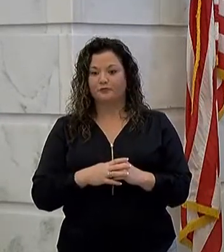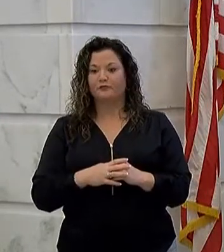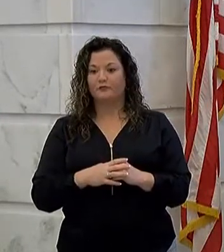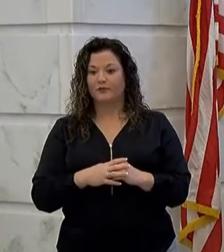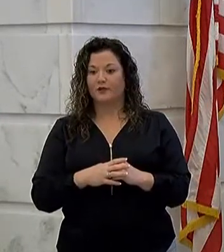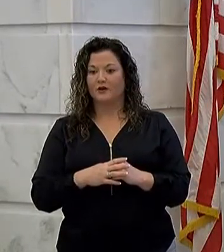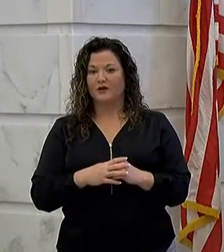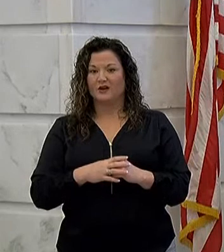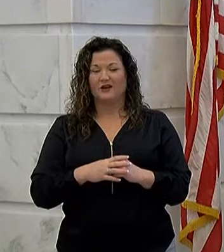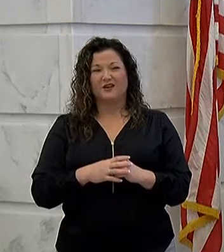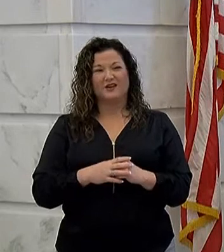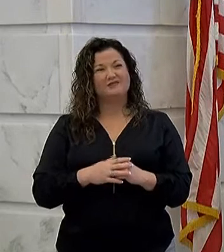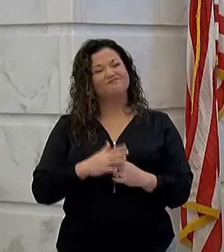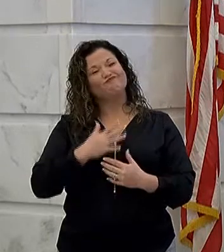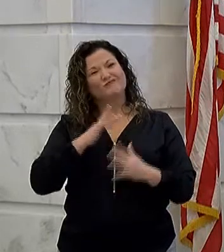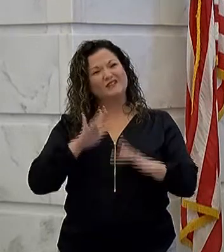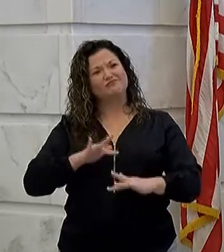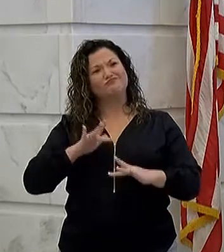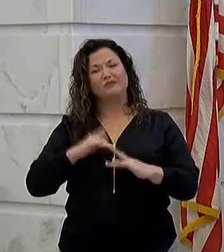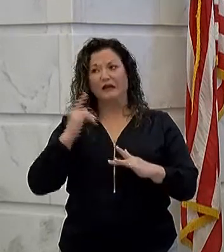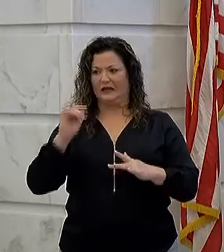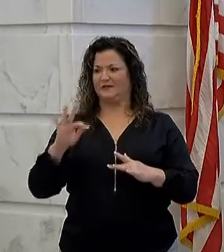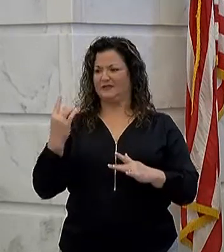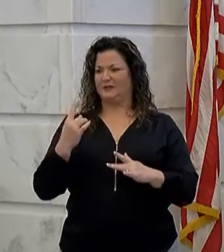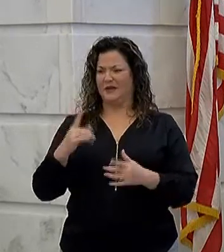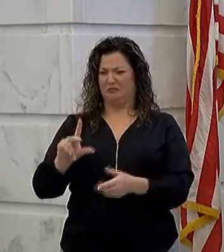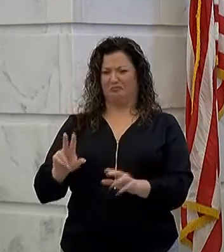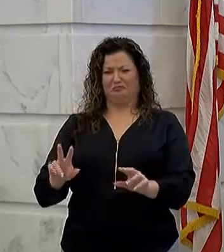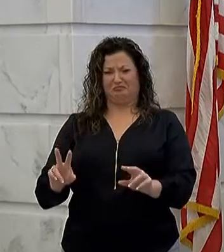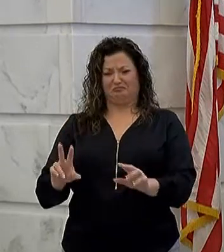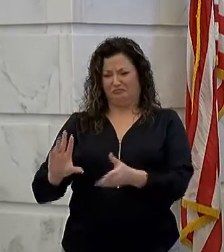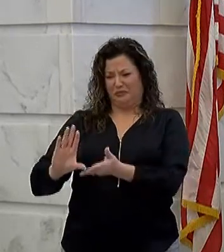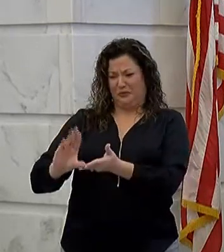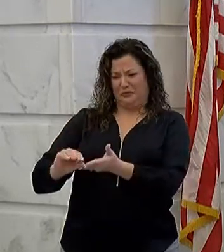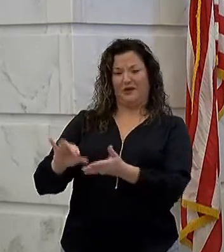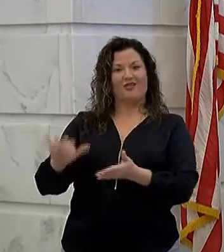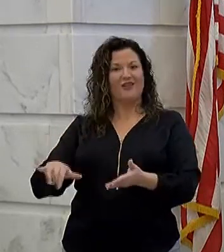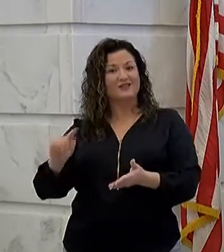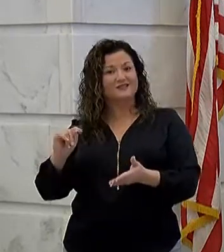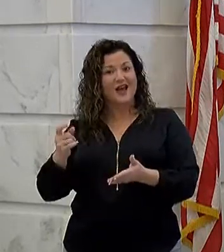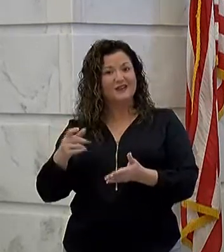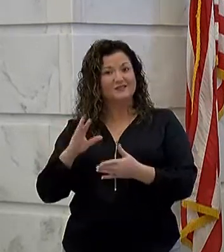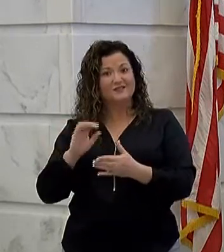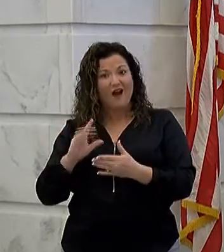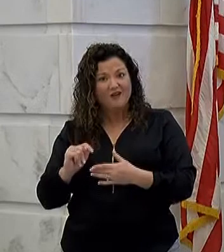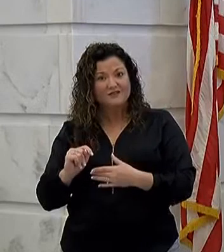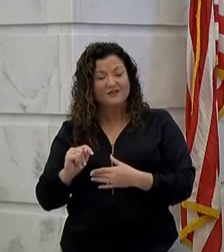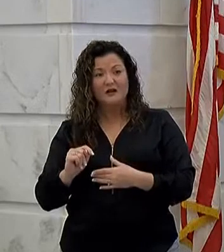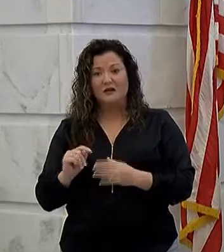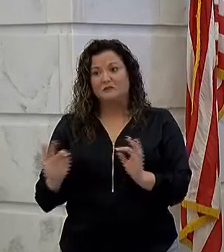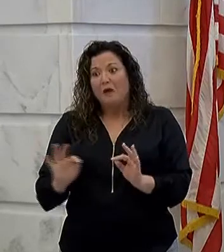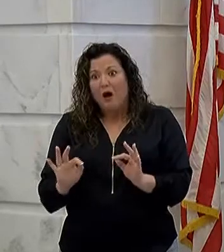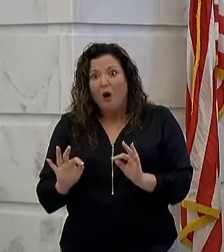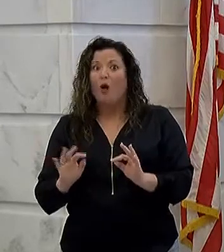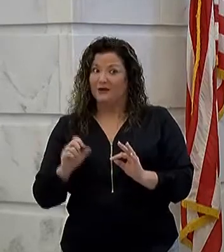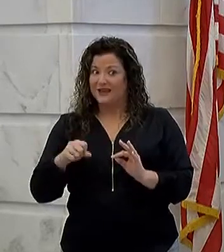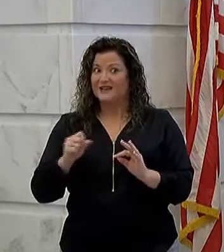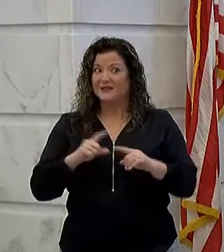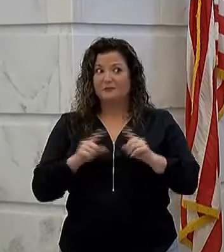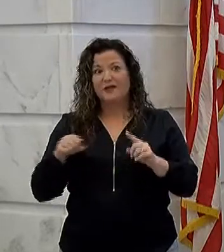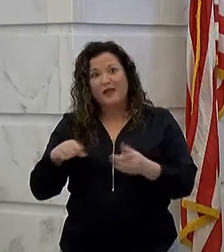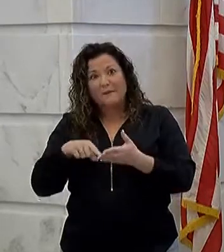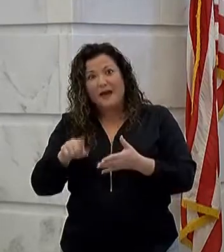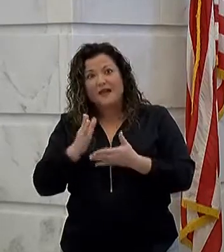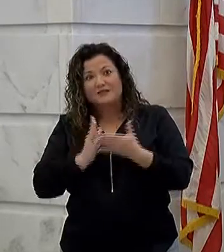to diminish a tax cut, even though it's small, for an individual who happens to be paying a small portion of